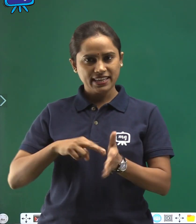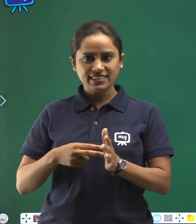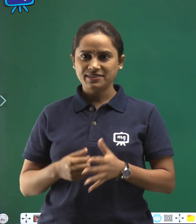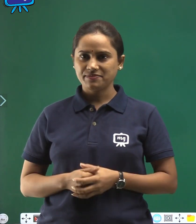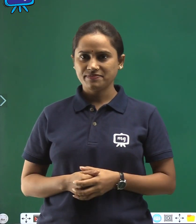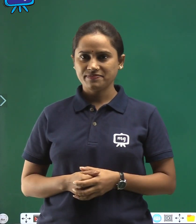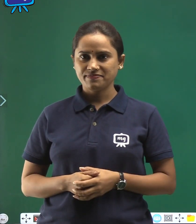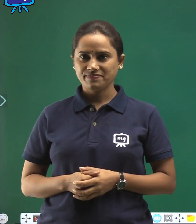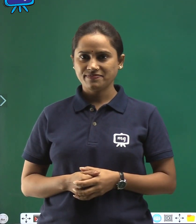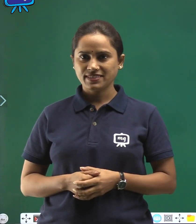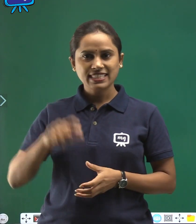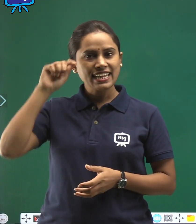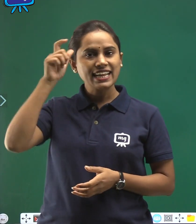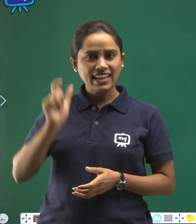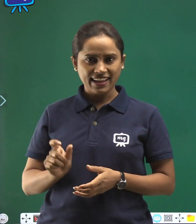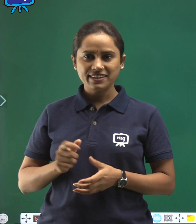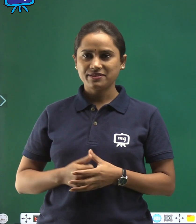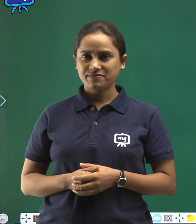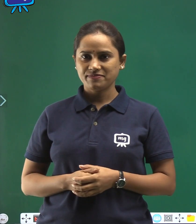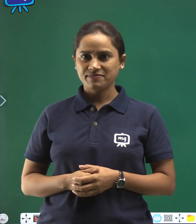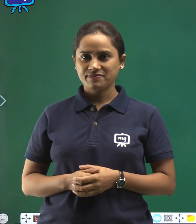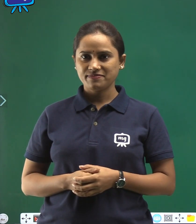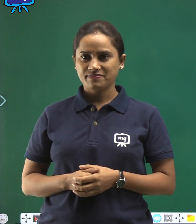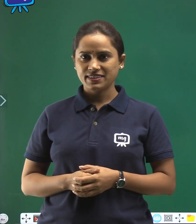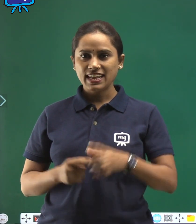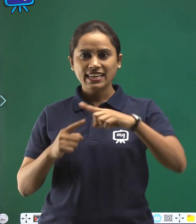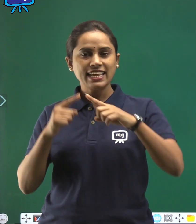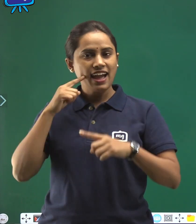means tiger.